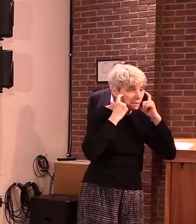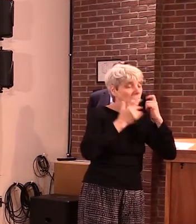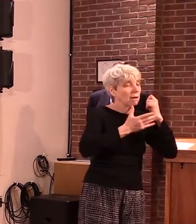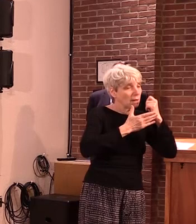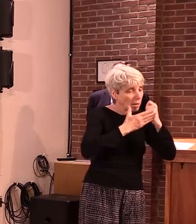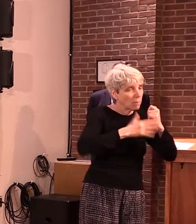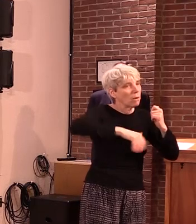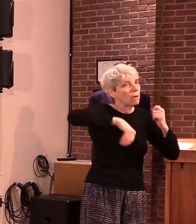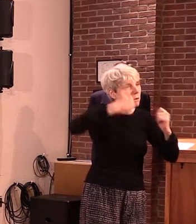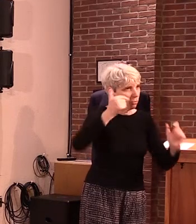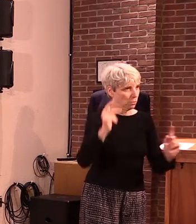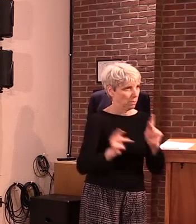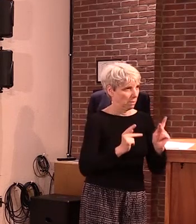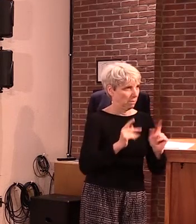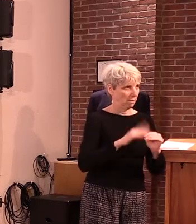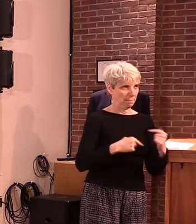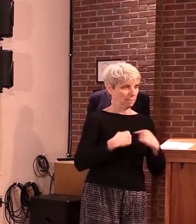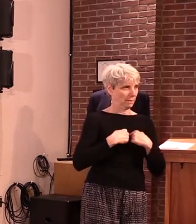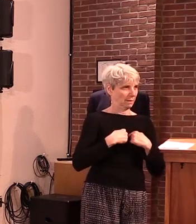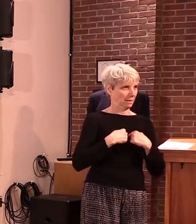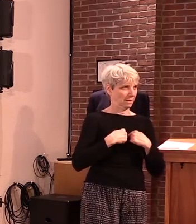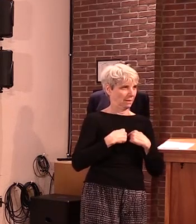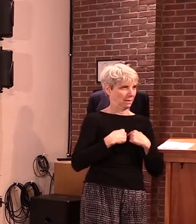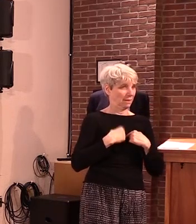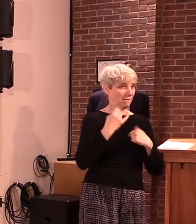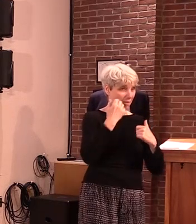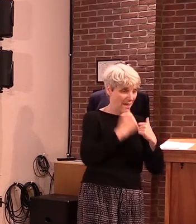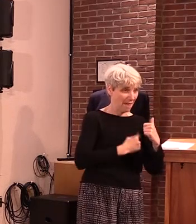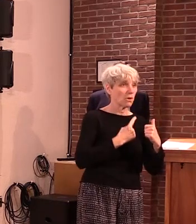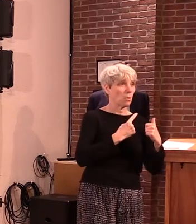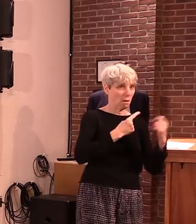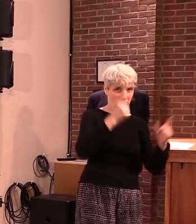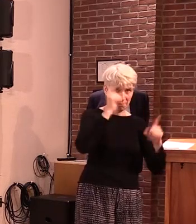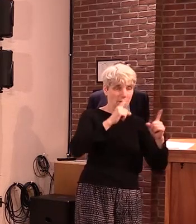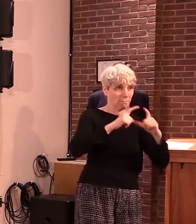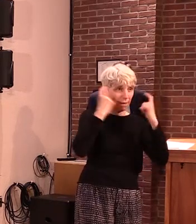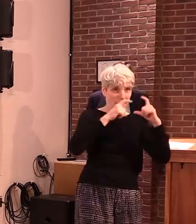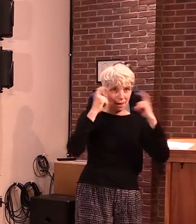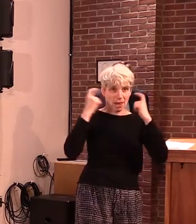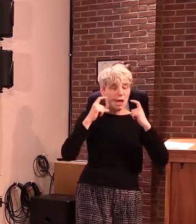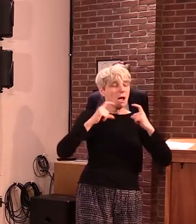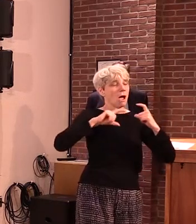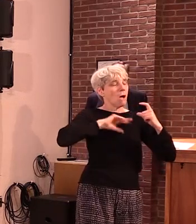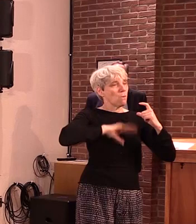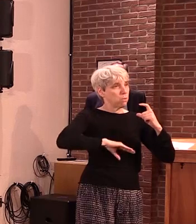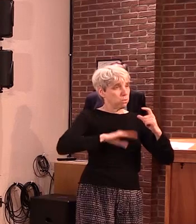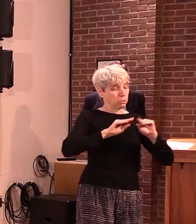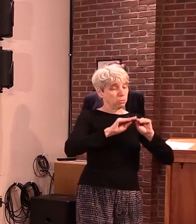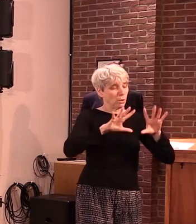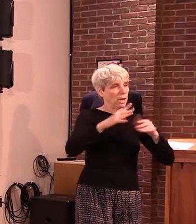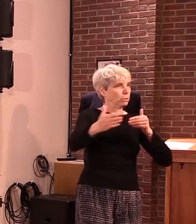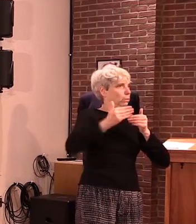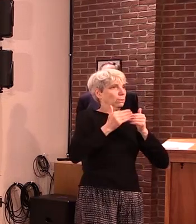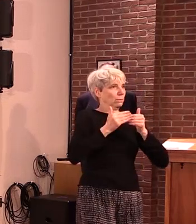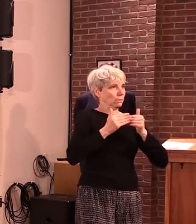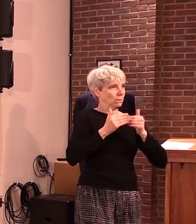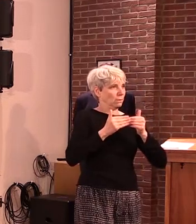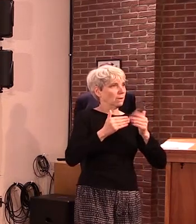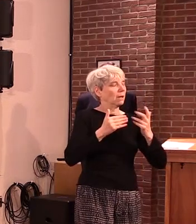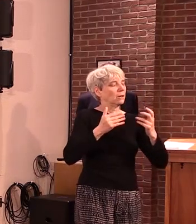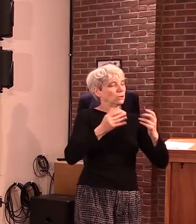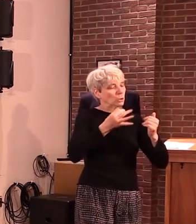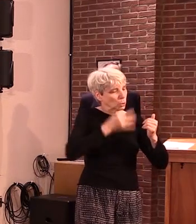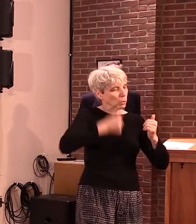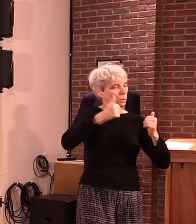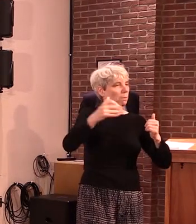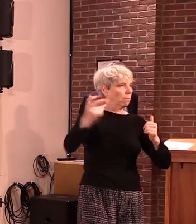others. You know, if we could all do this, then we'll get through this much quicker and get back to some semblance of